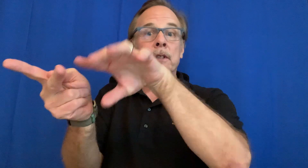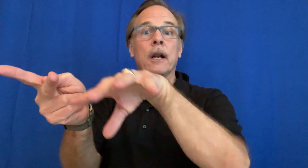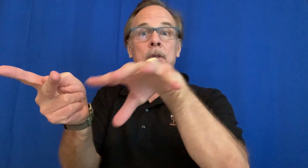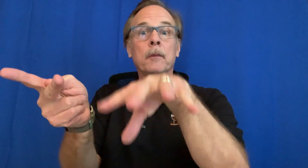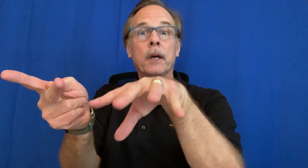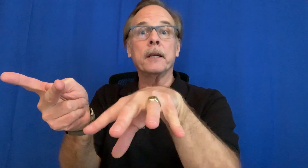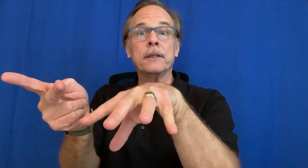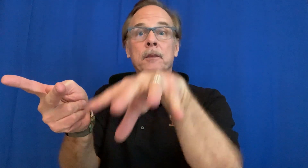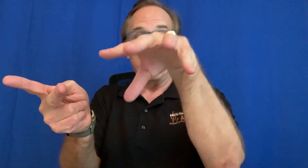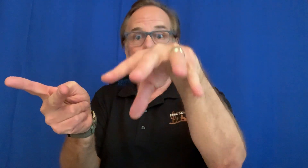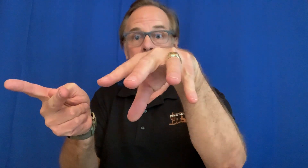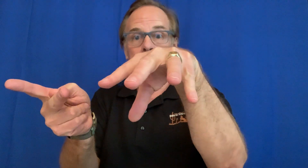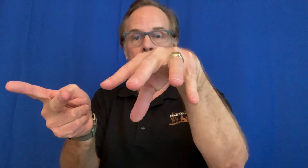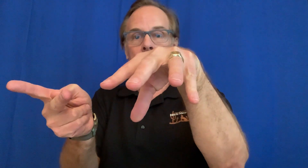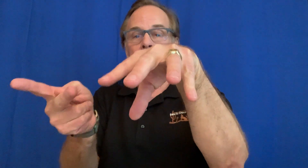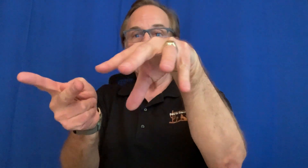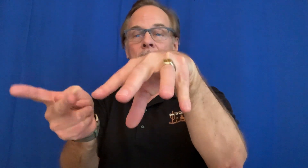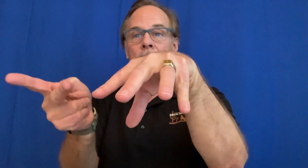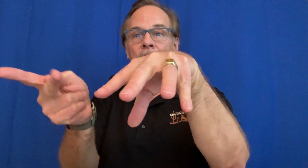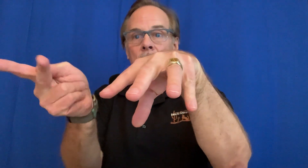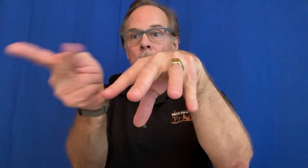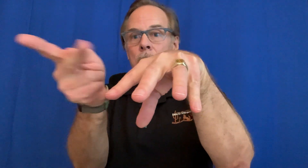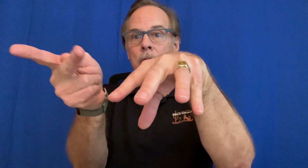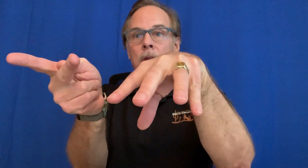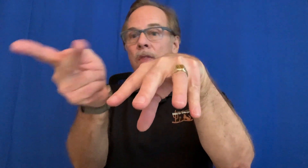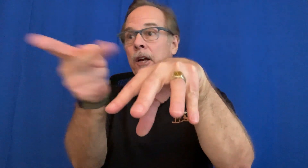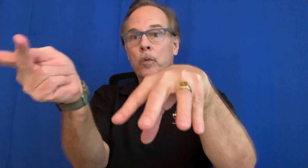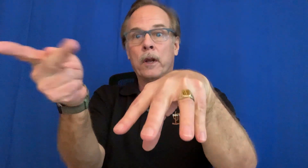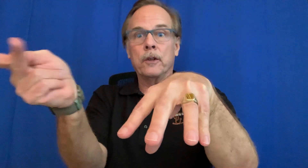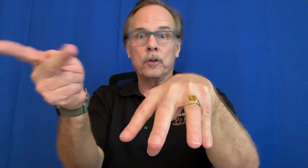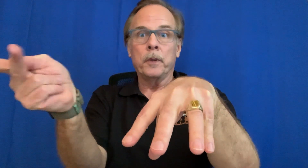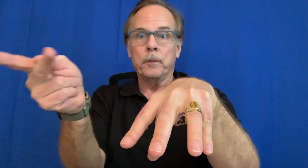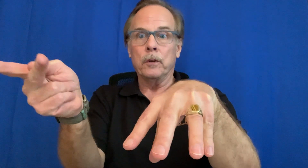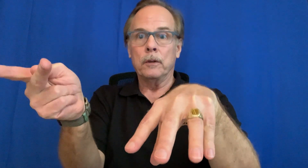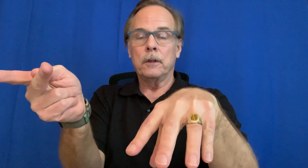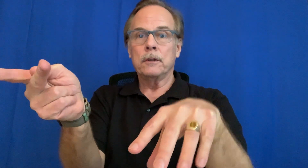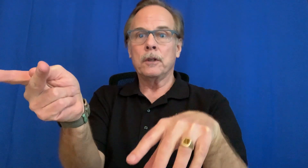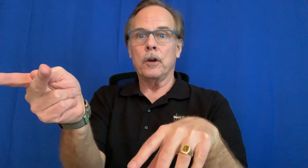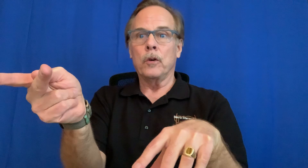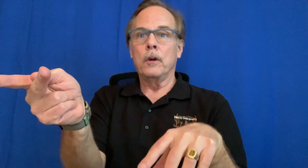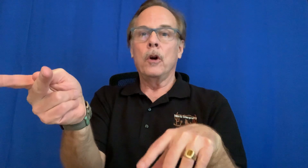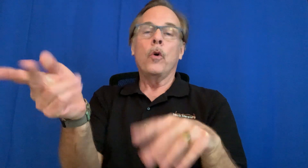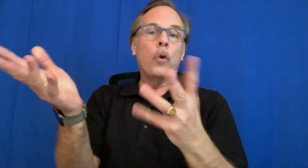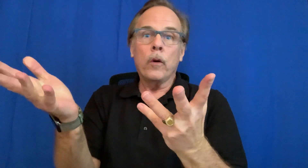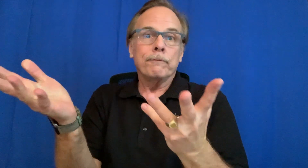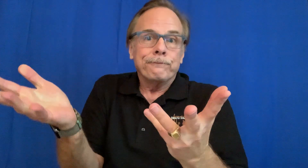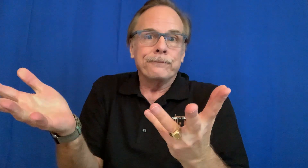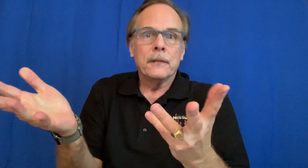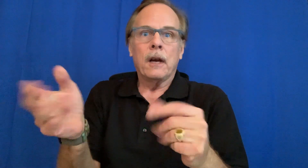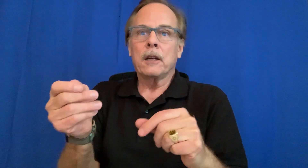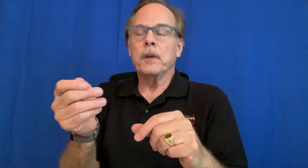set up somebody in space that's not there, they are one of the two people. So, or I could be